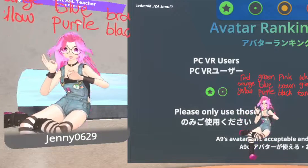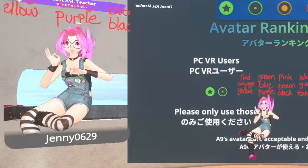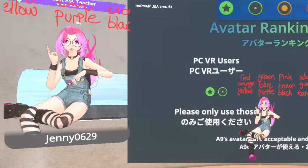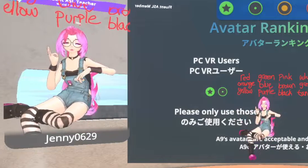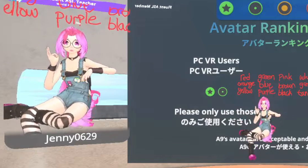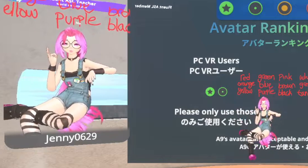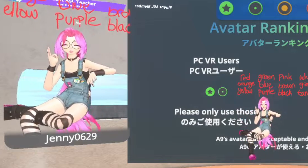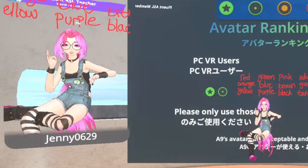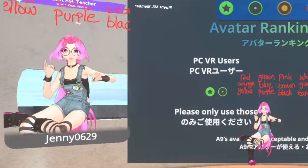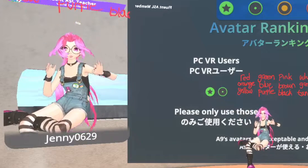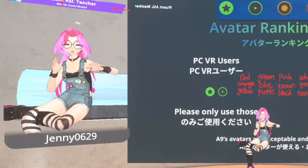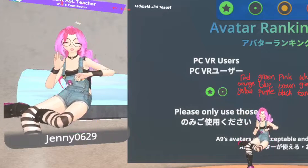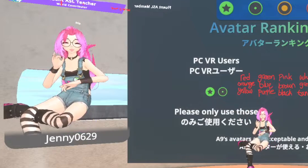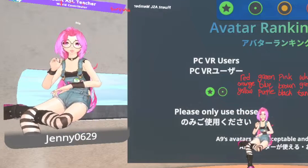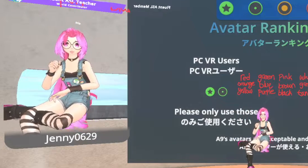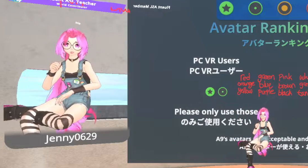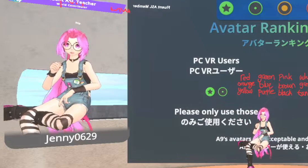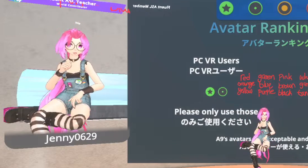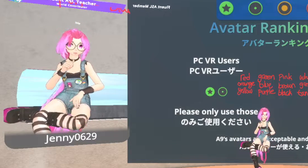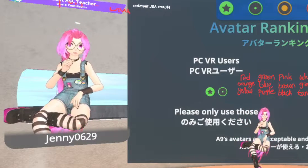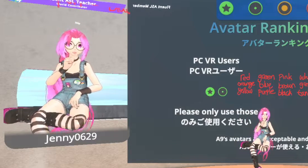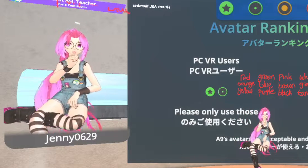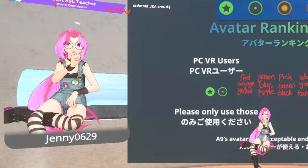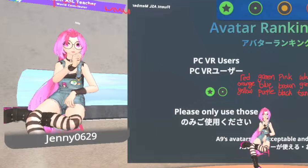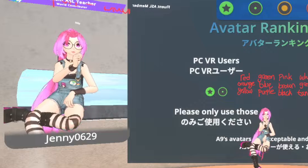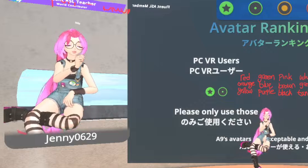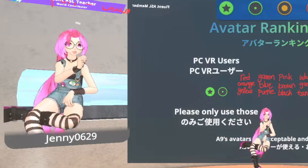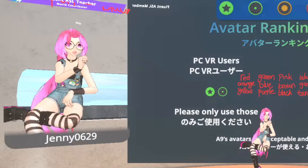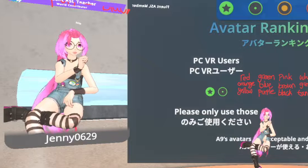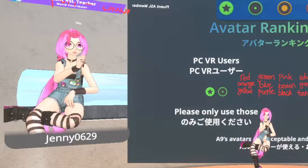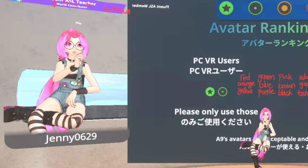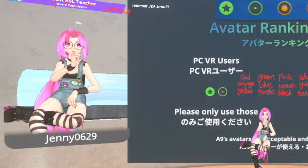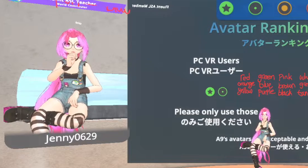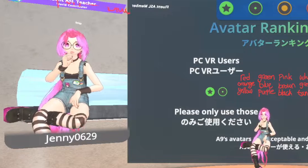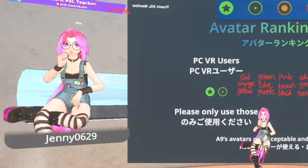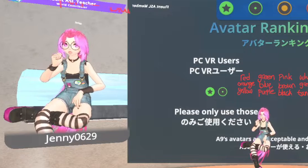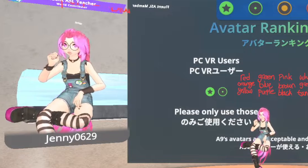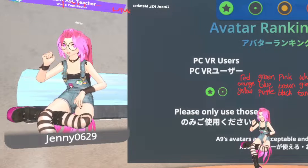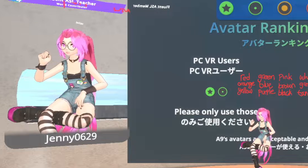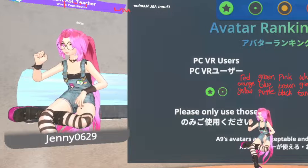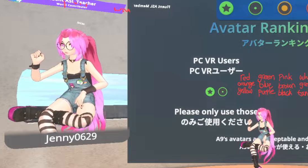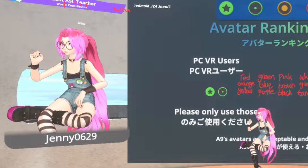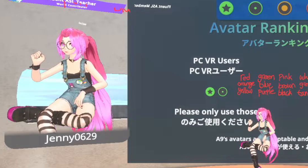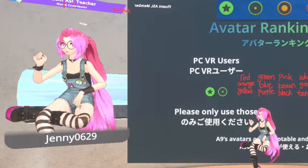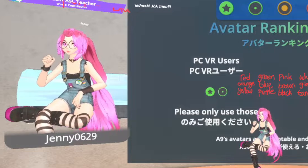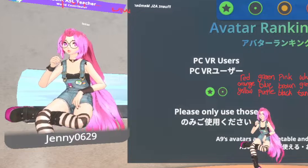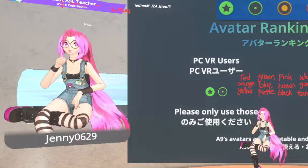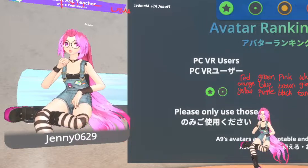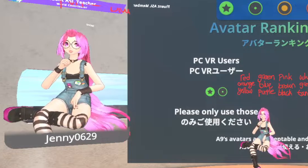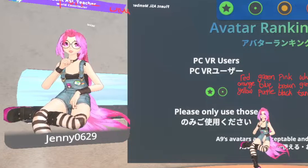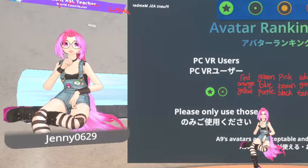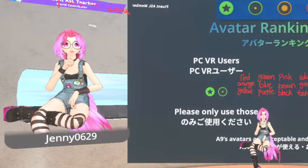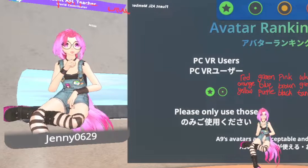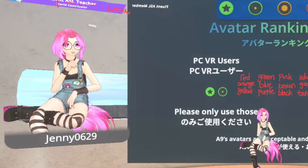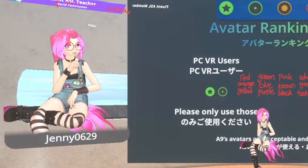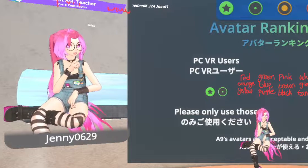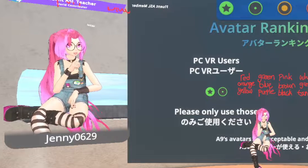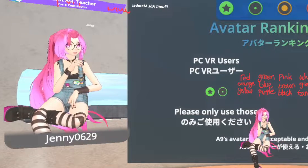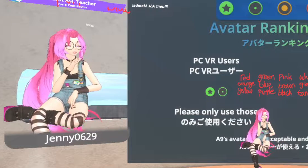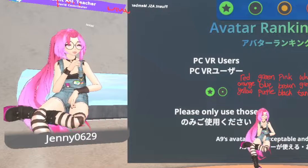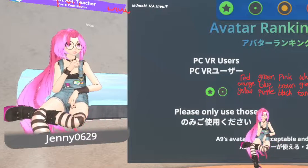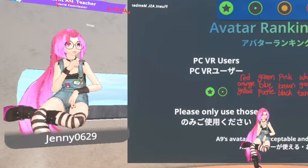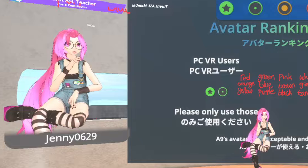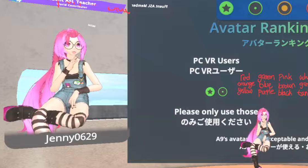as the fruit. What do you do with fruits? You eat them, right? So you're going to have an O for orange, and you're going to put